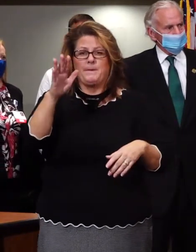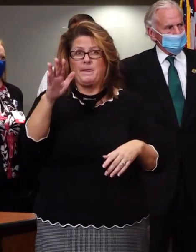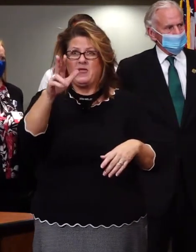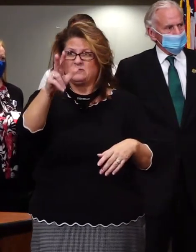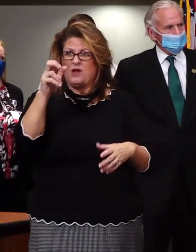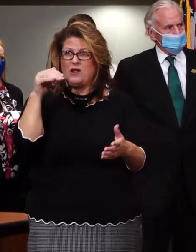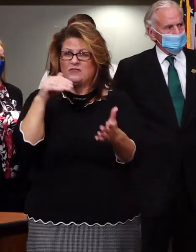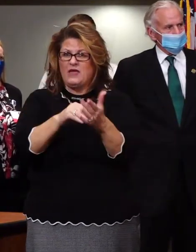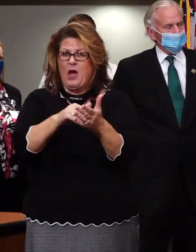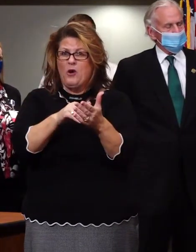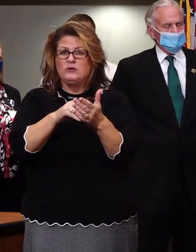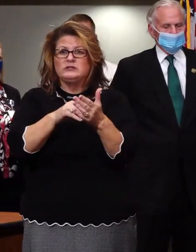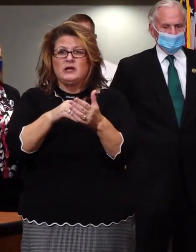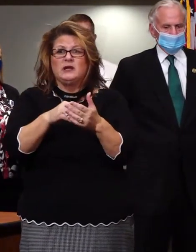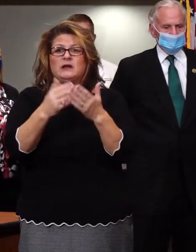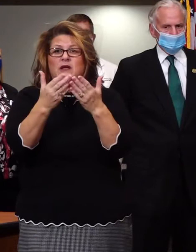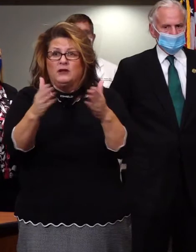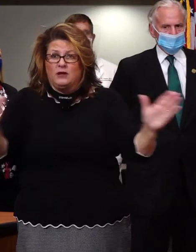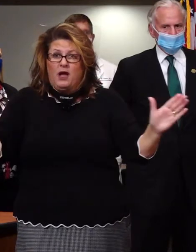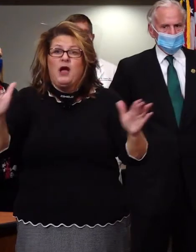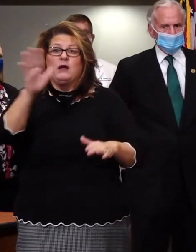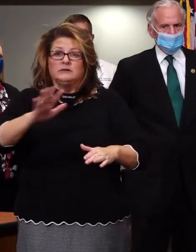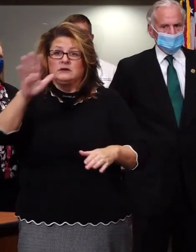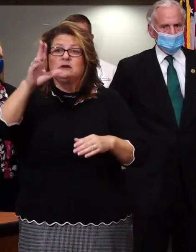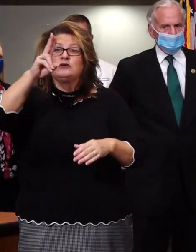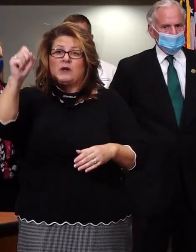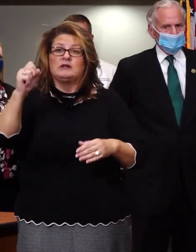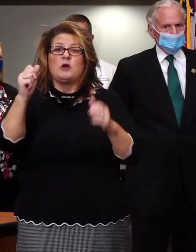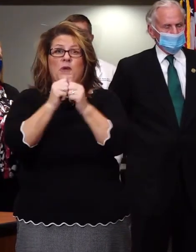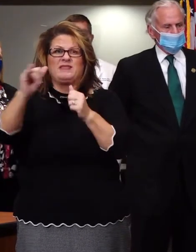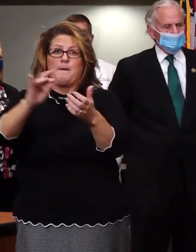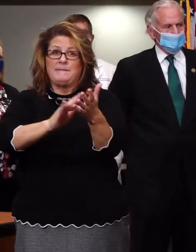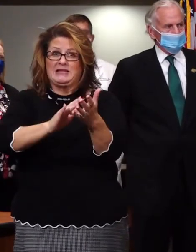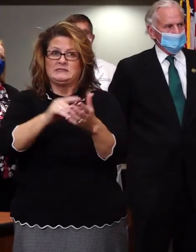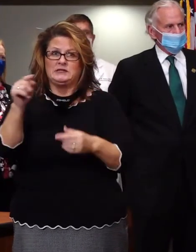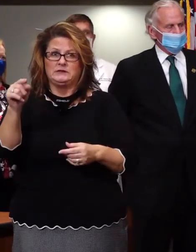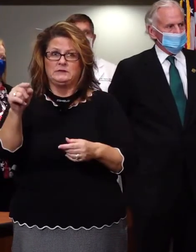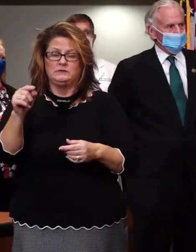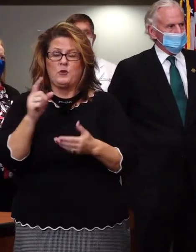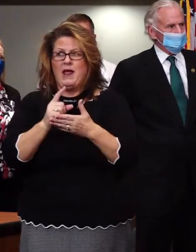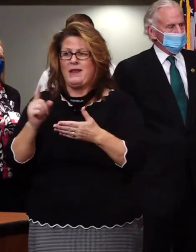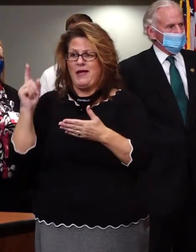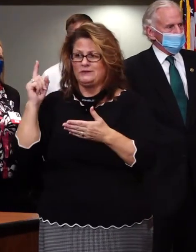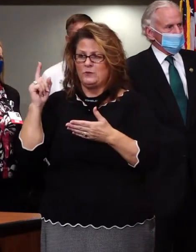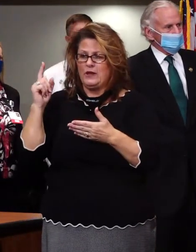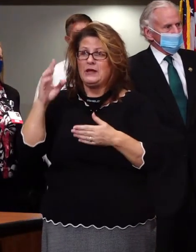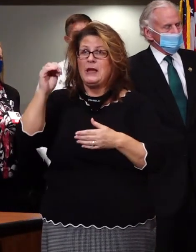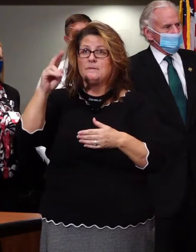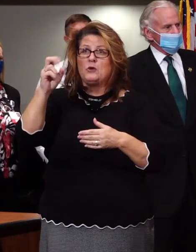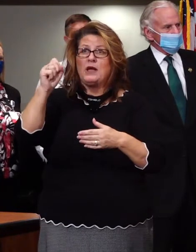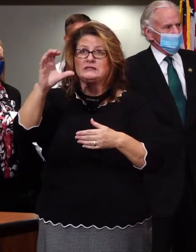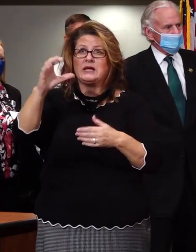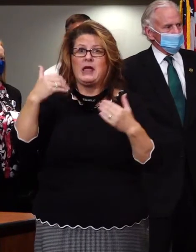doses for the entire nation. So I can tell you, I reviewed the numbers this week. Last week, MUSC administered 25